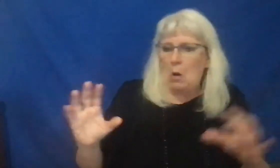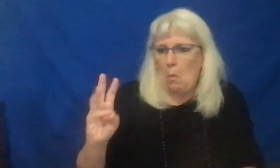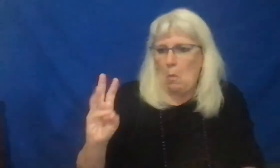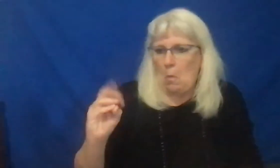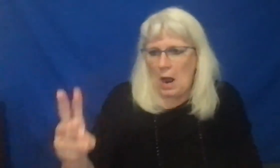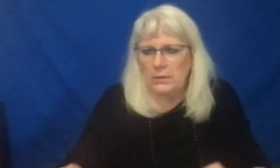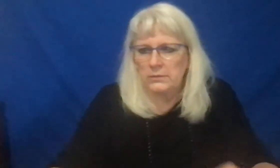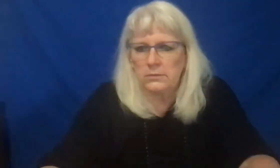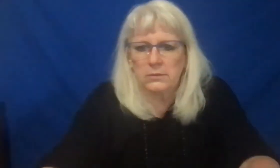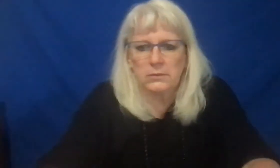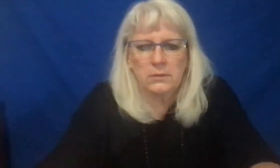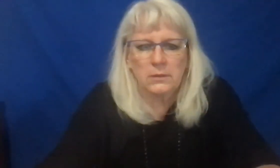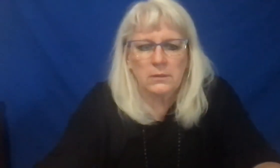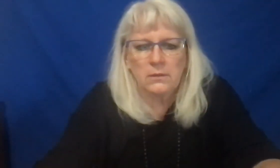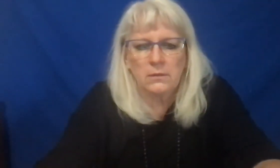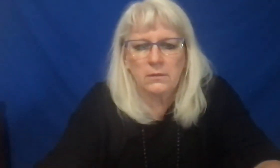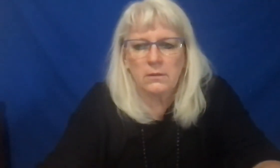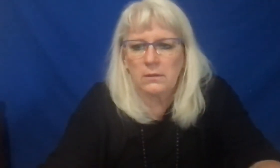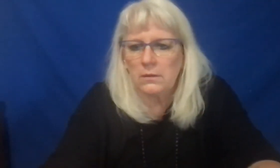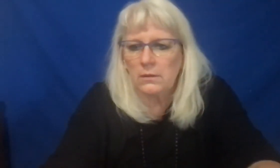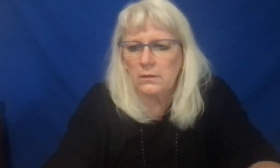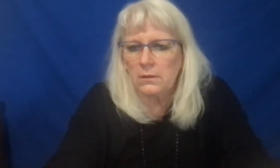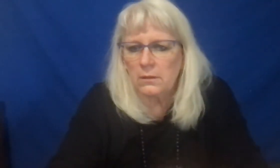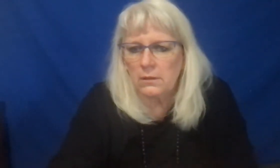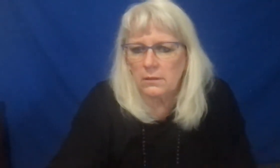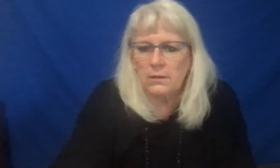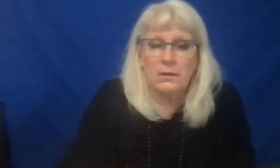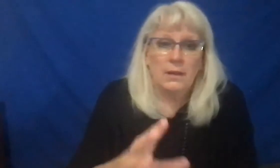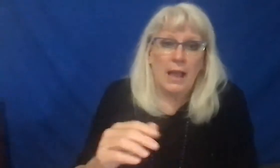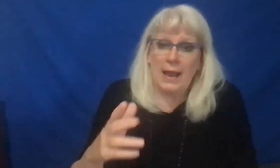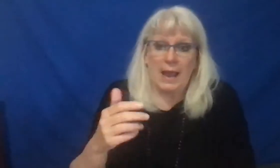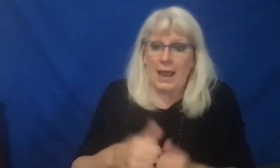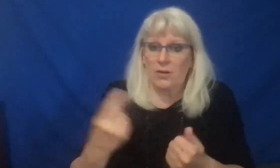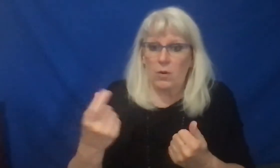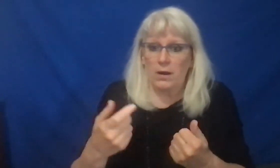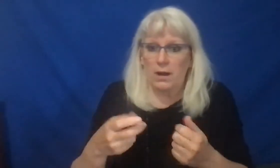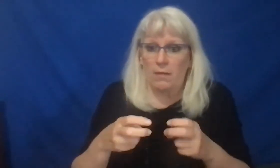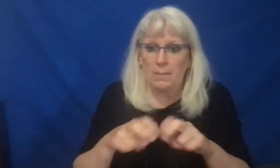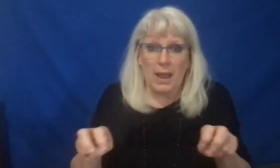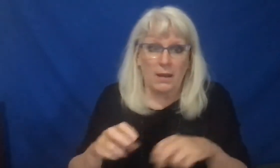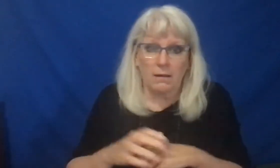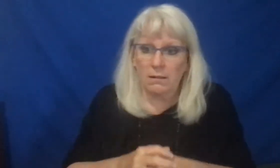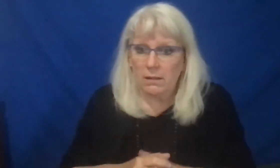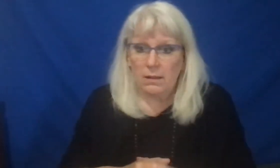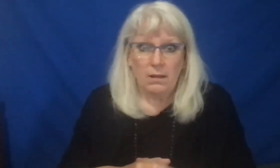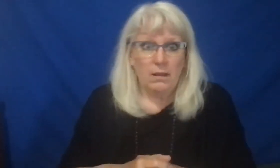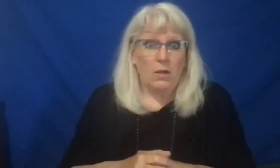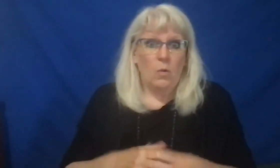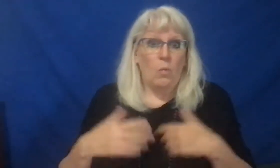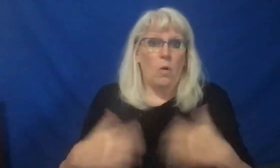it. And for all the panelists, my gosh, it was just really, really great to hear everyone. Yuko,